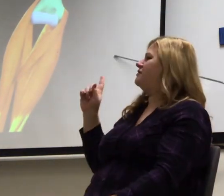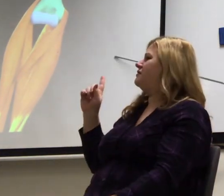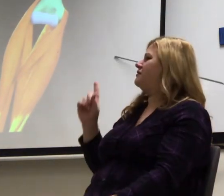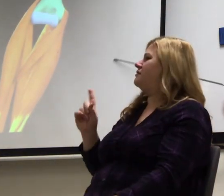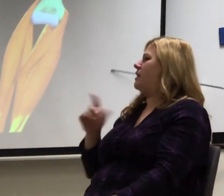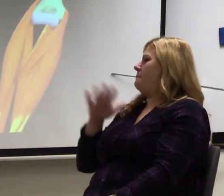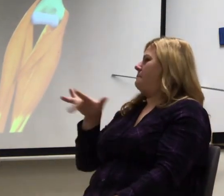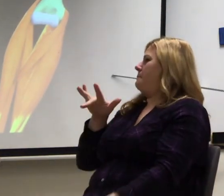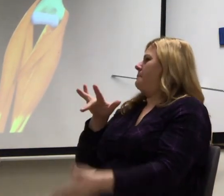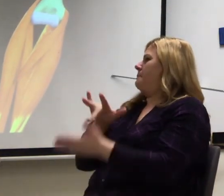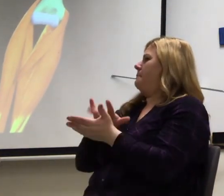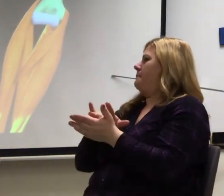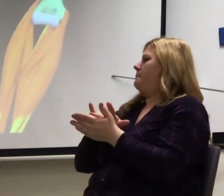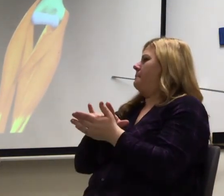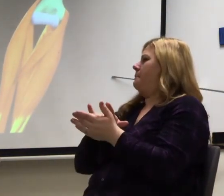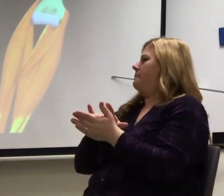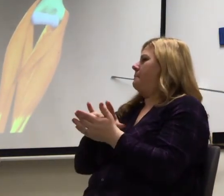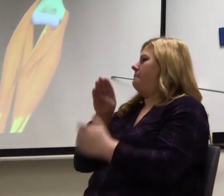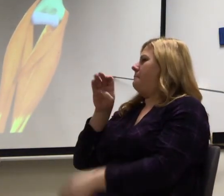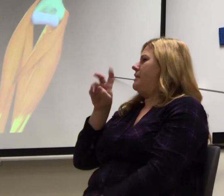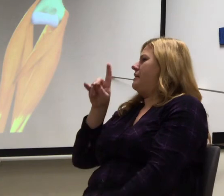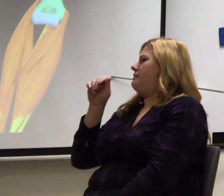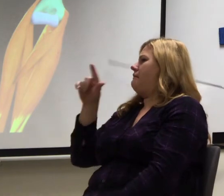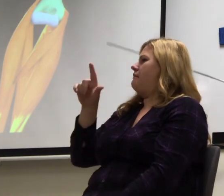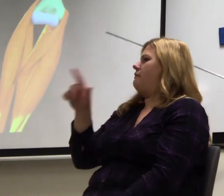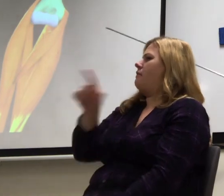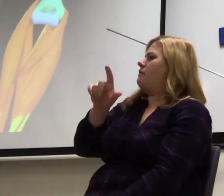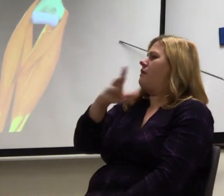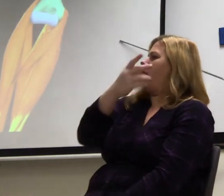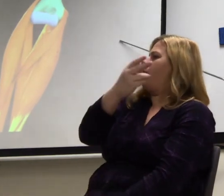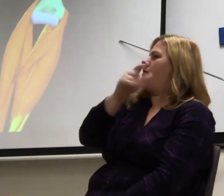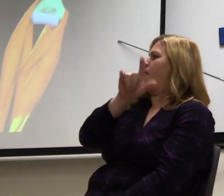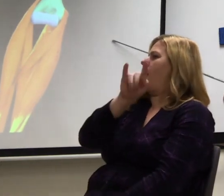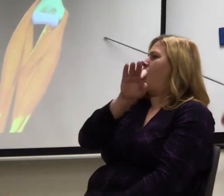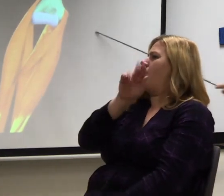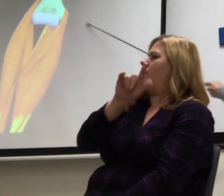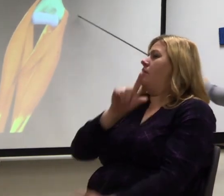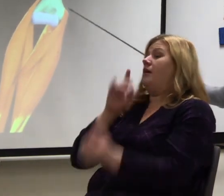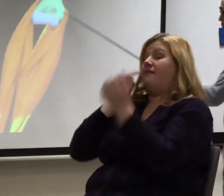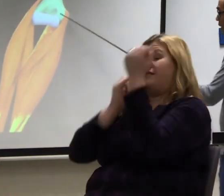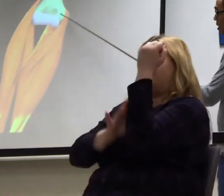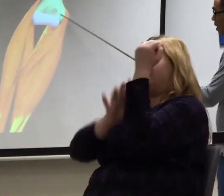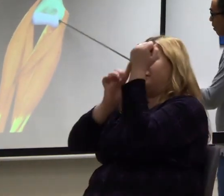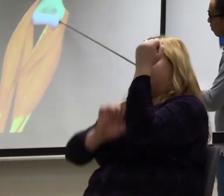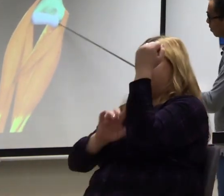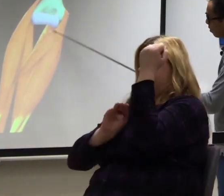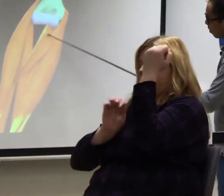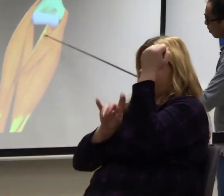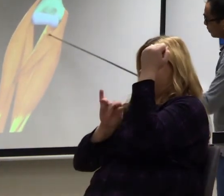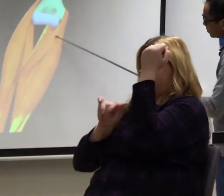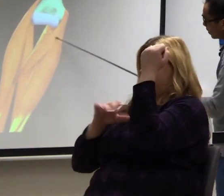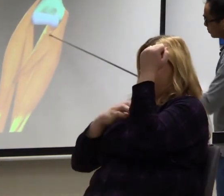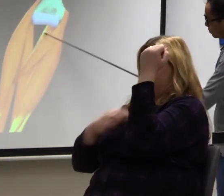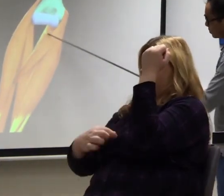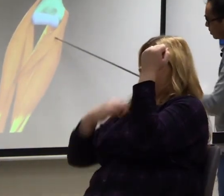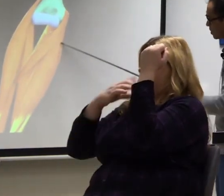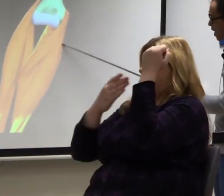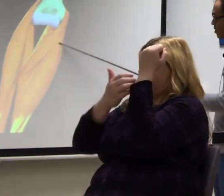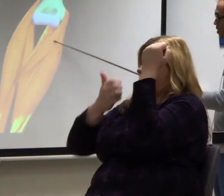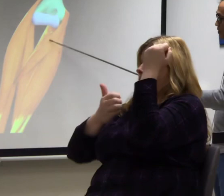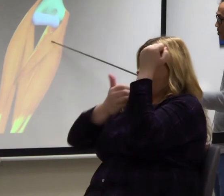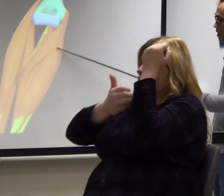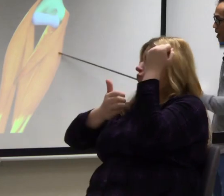This side, I know I've got to zoom in, this is medial. If this side is medial, there's the medial epicondyle. All these